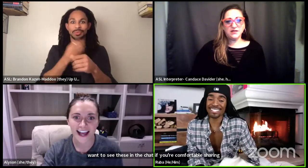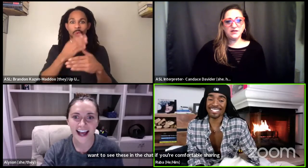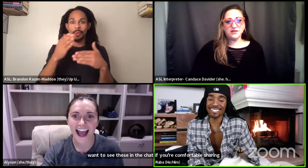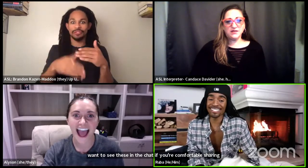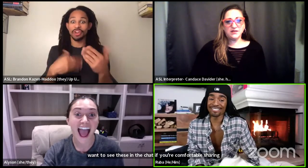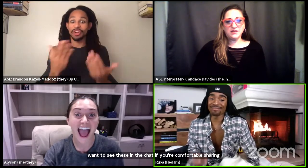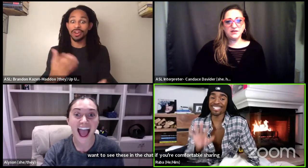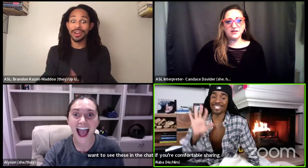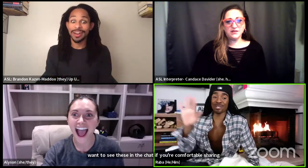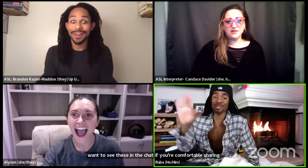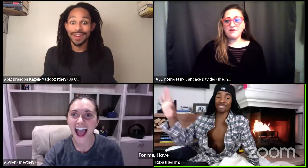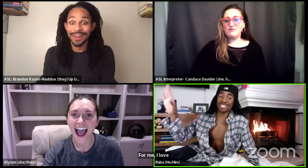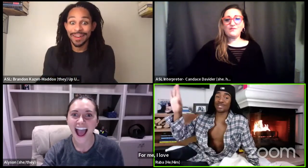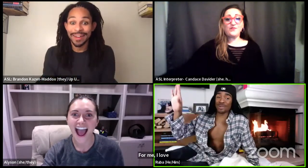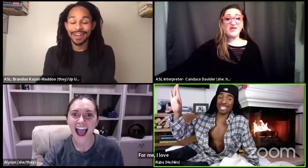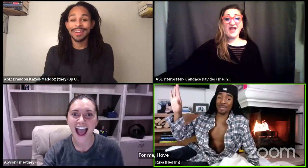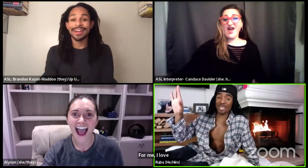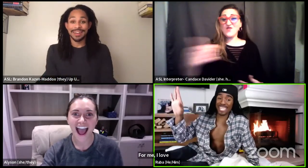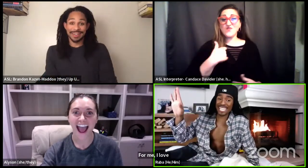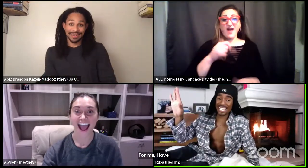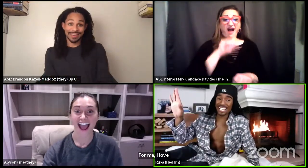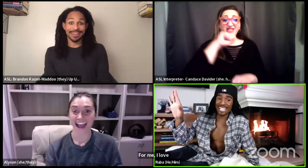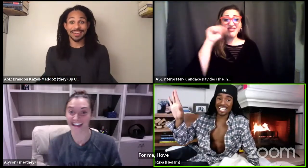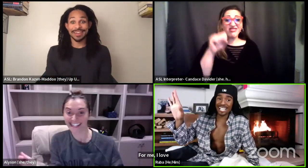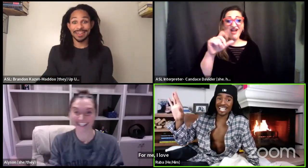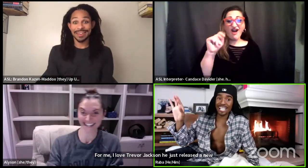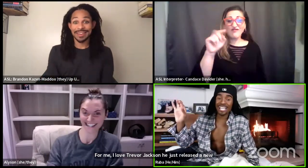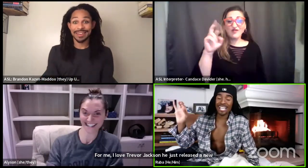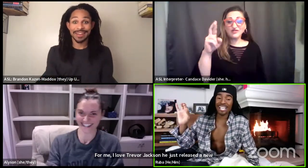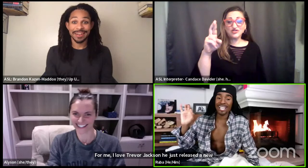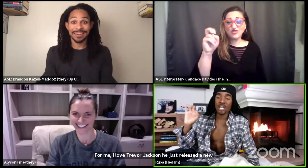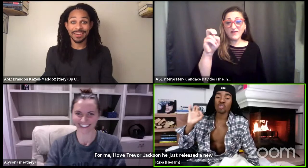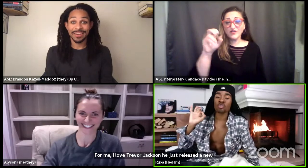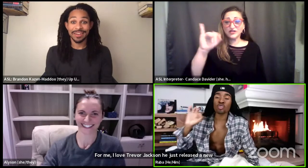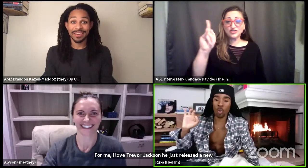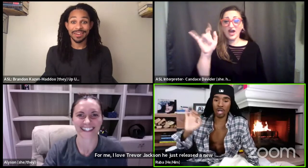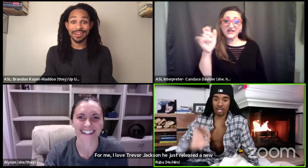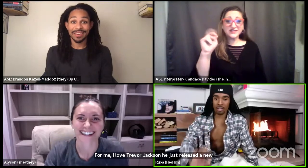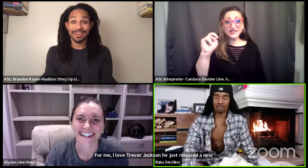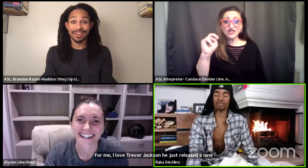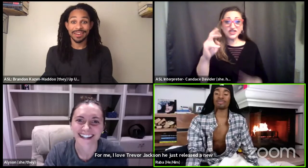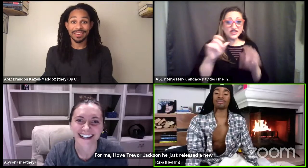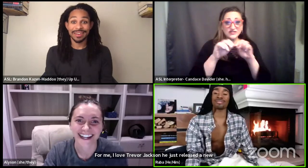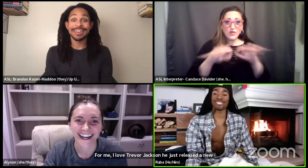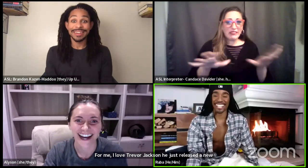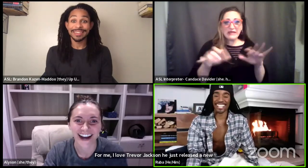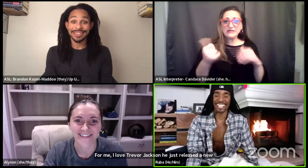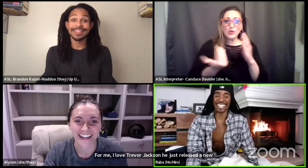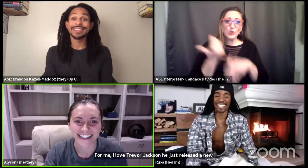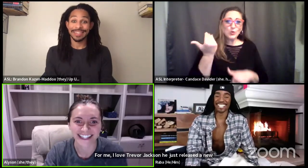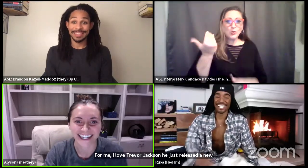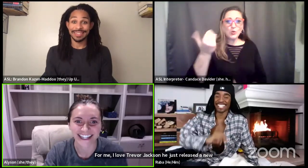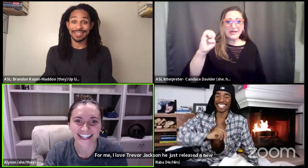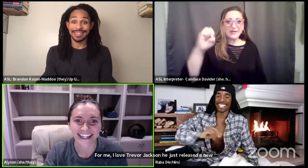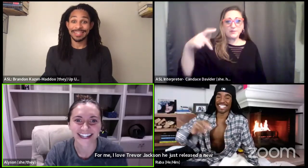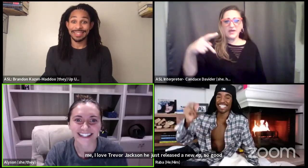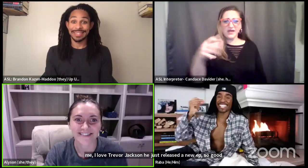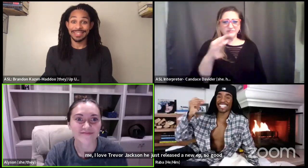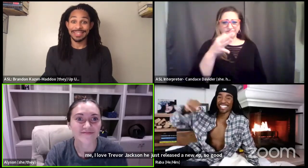Trevor Jackson. He just released a new EP. So good. My